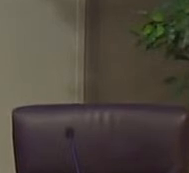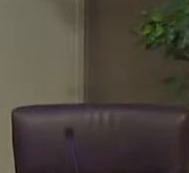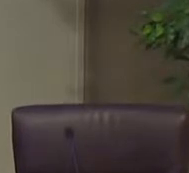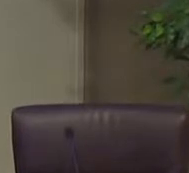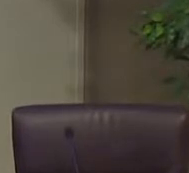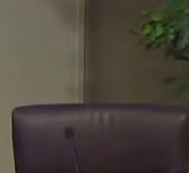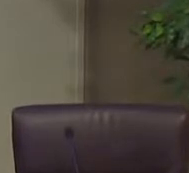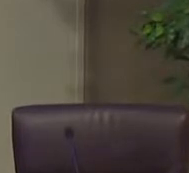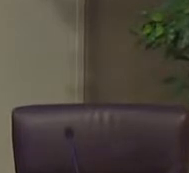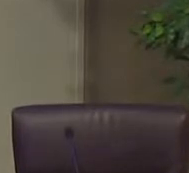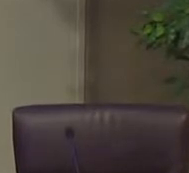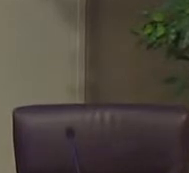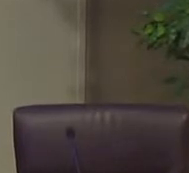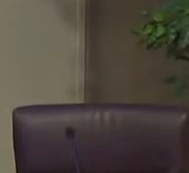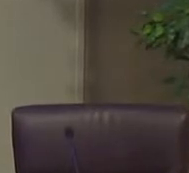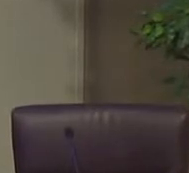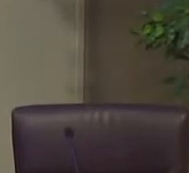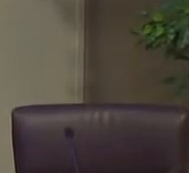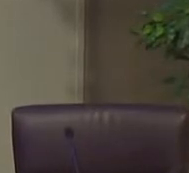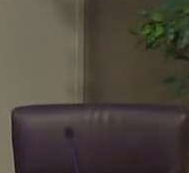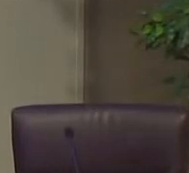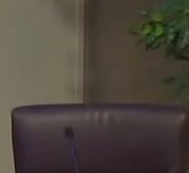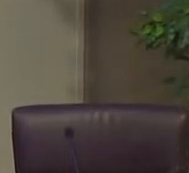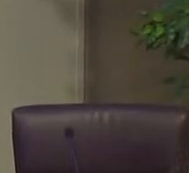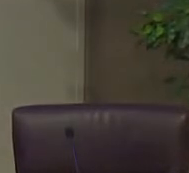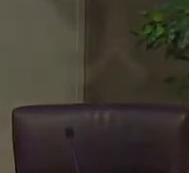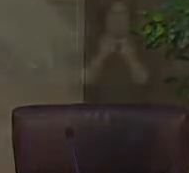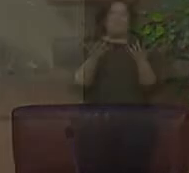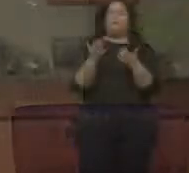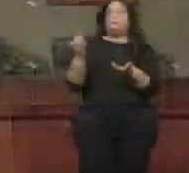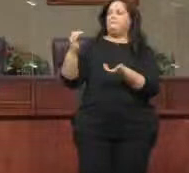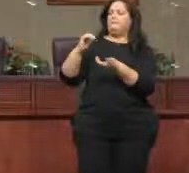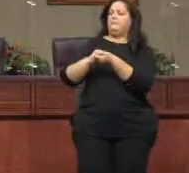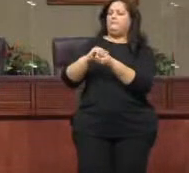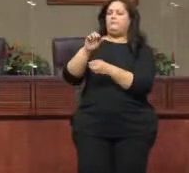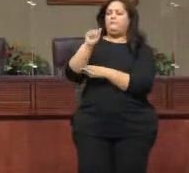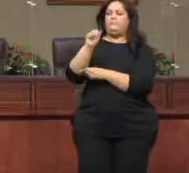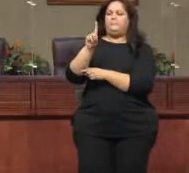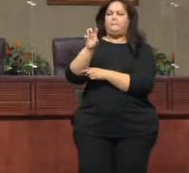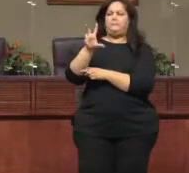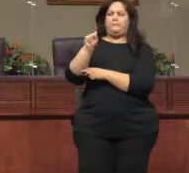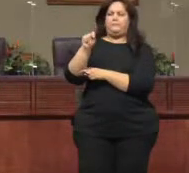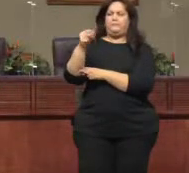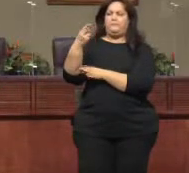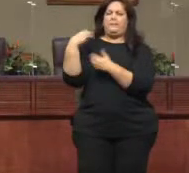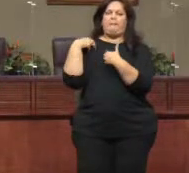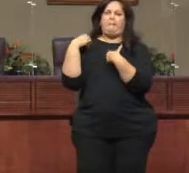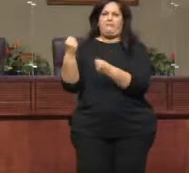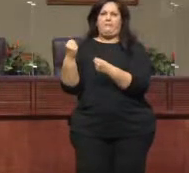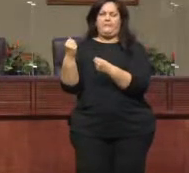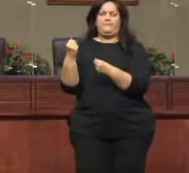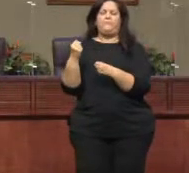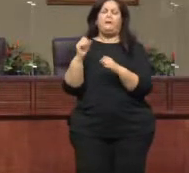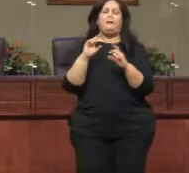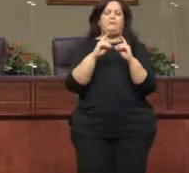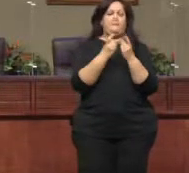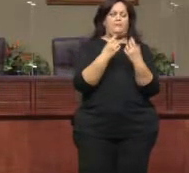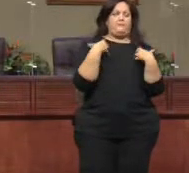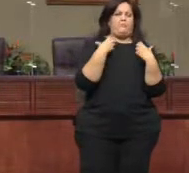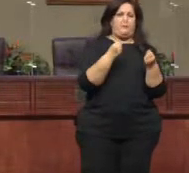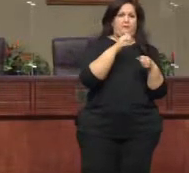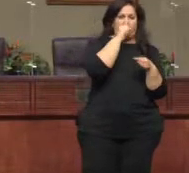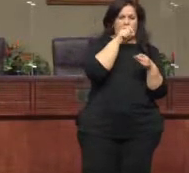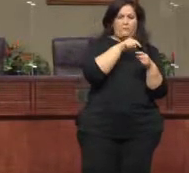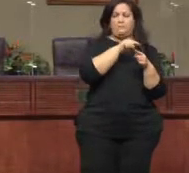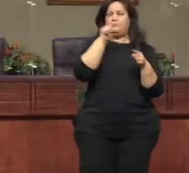our citizens to get vaccinated through our partnership with Advent Health. The Florida Department of Health in Orange County is allocating